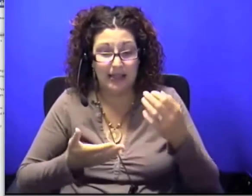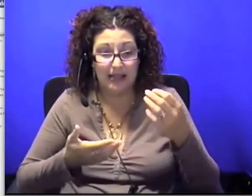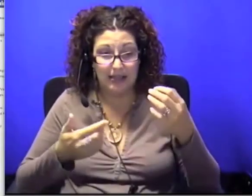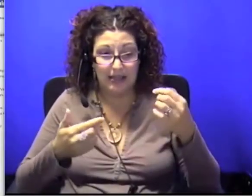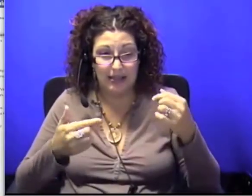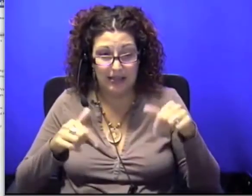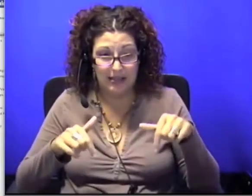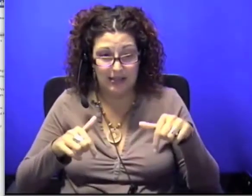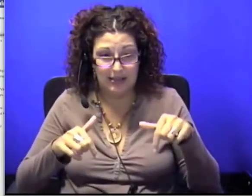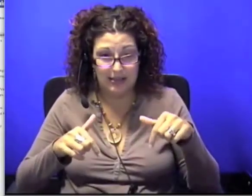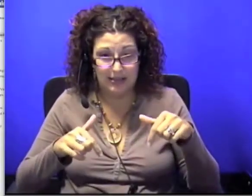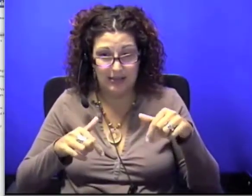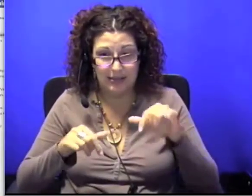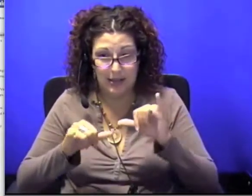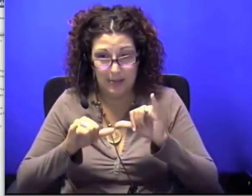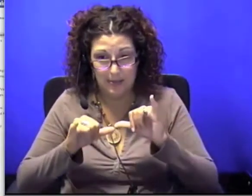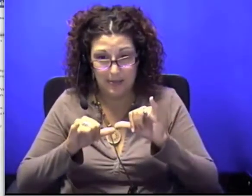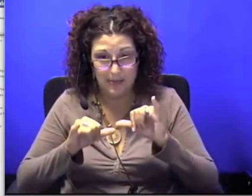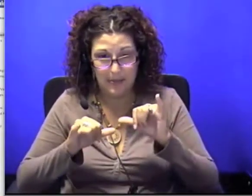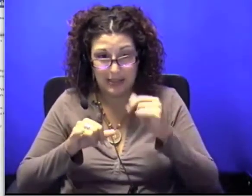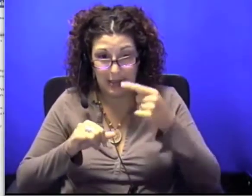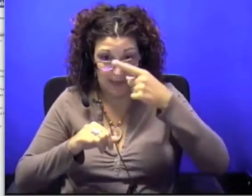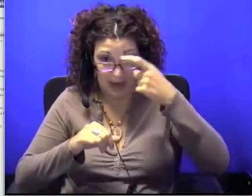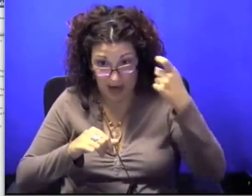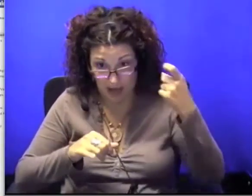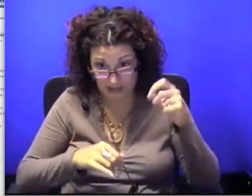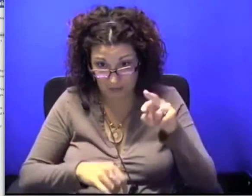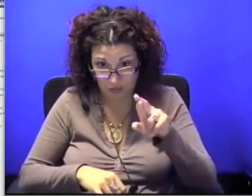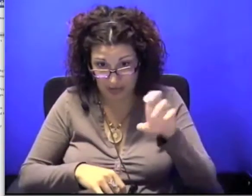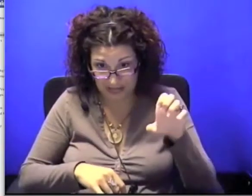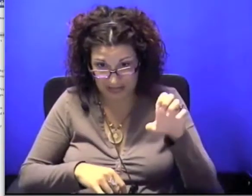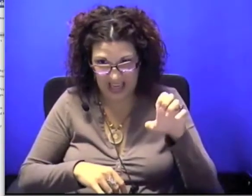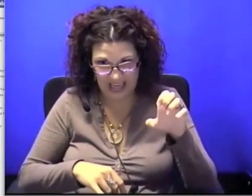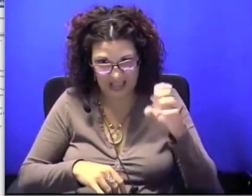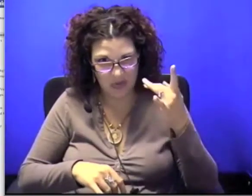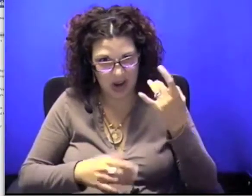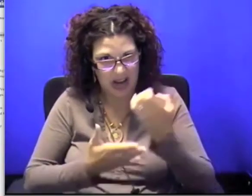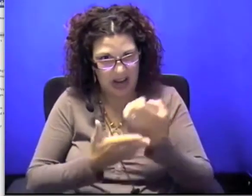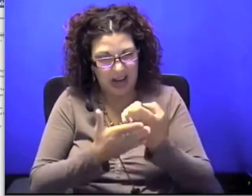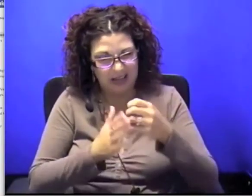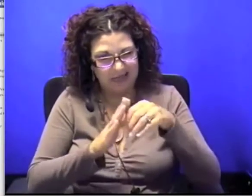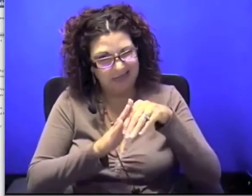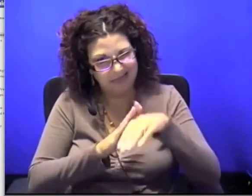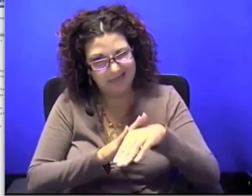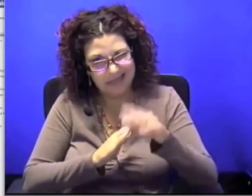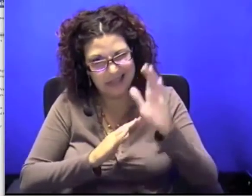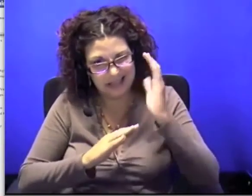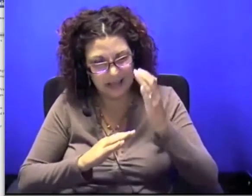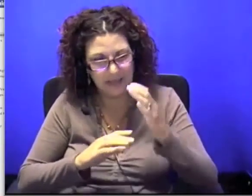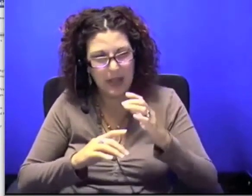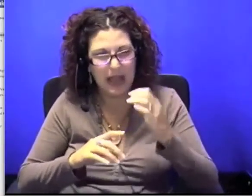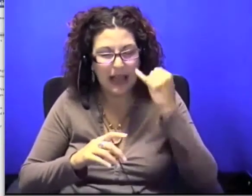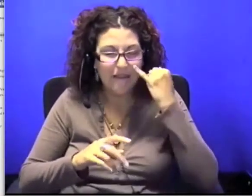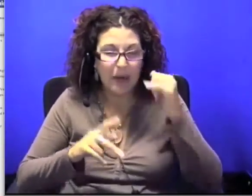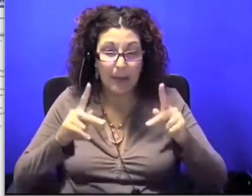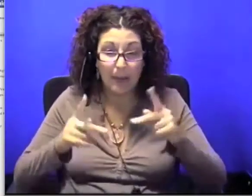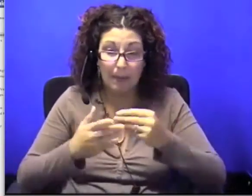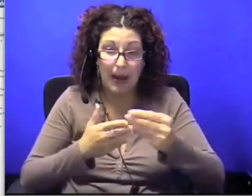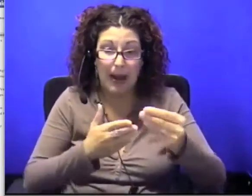economy is its measurement because of real estate. And so if people are